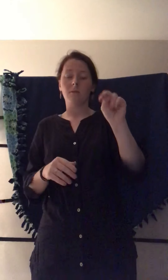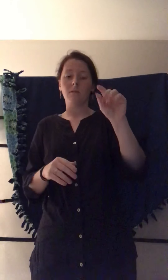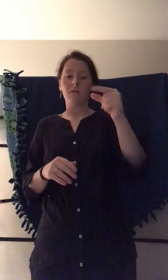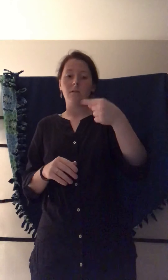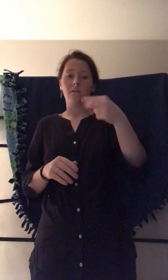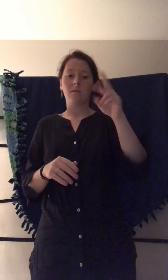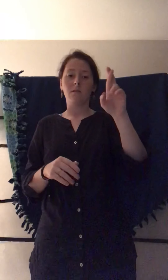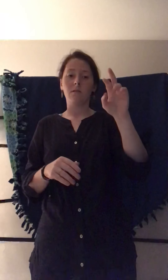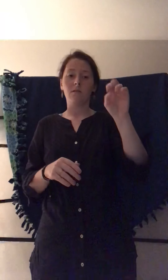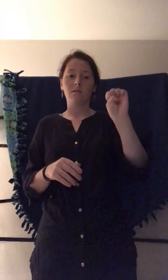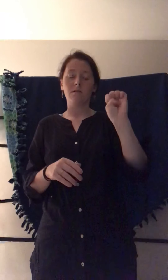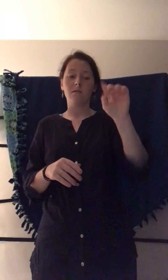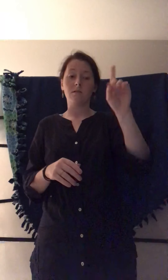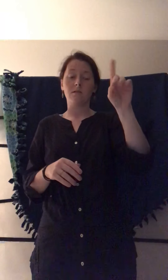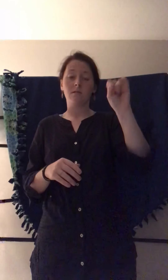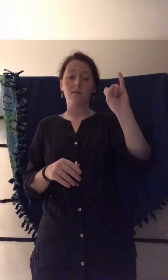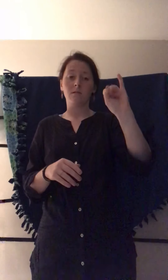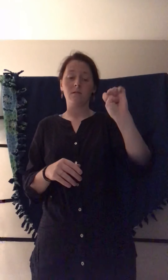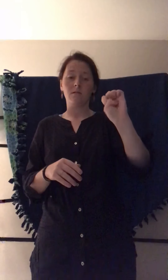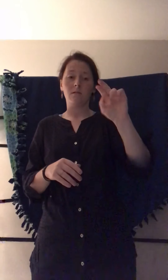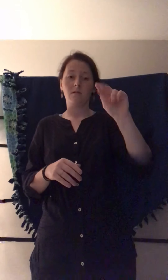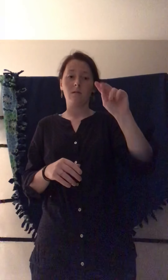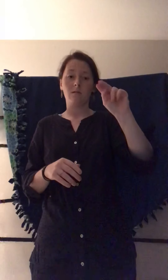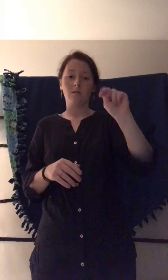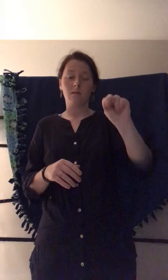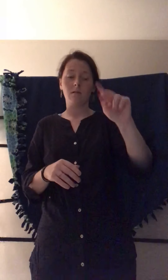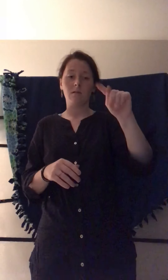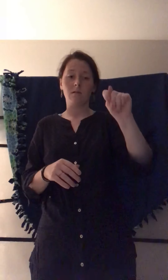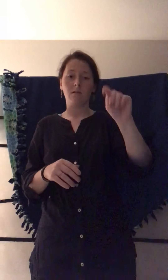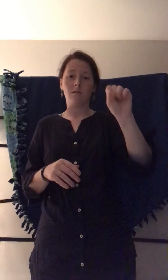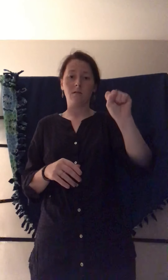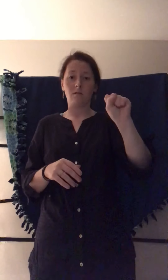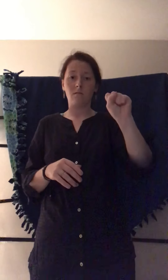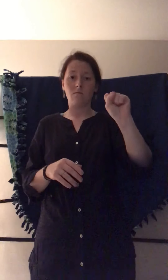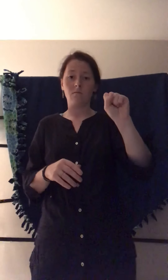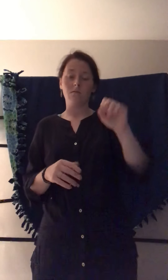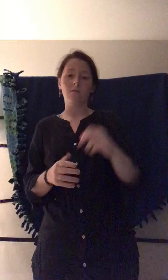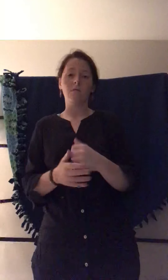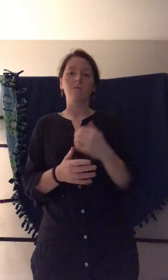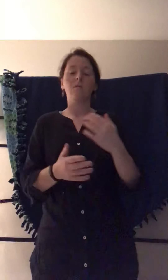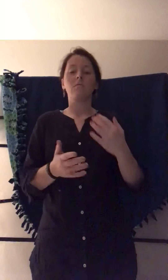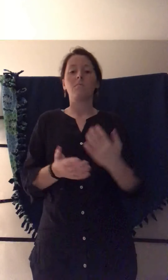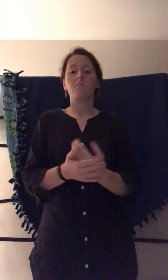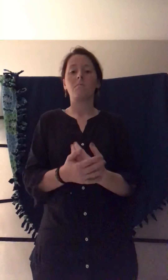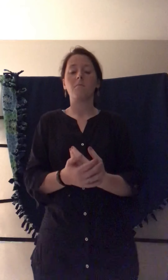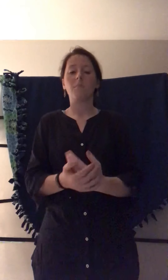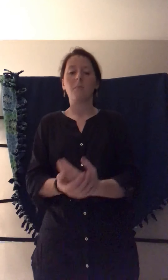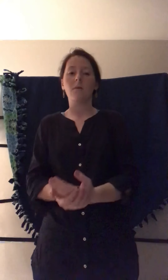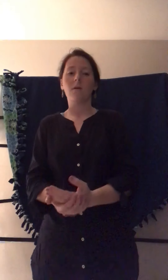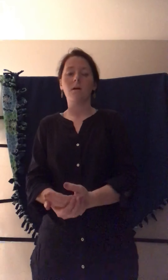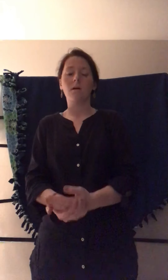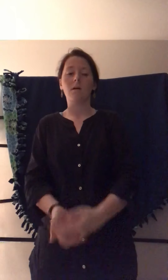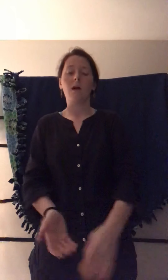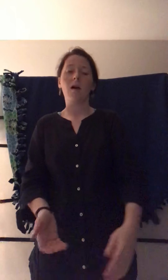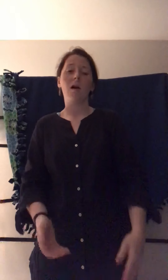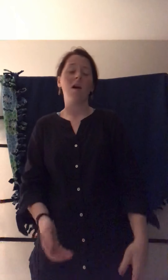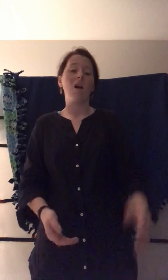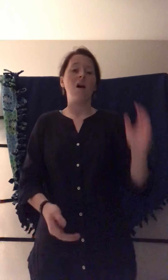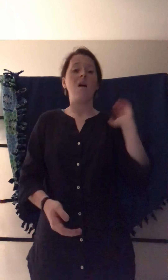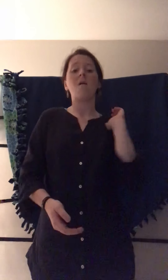factors involving temperatures and some other atmosphere science we won't get into right now, in our winter, all is quiet on that eastern front, and there